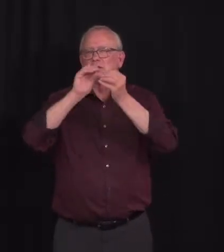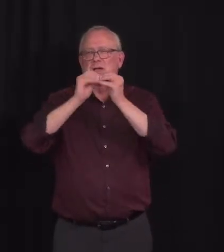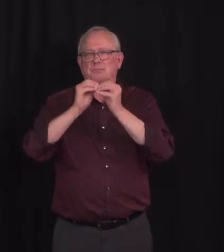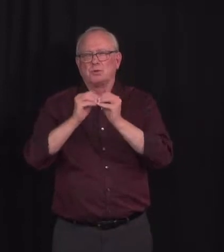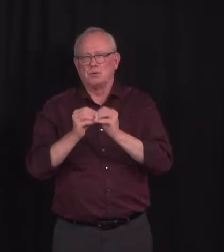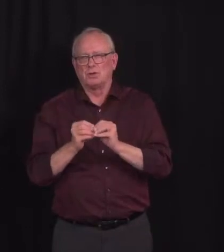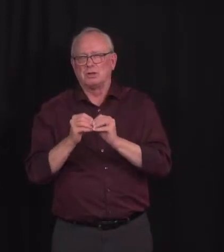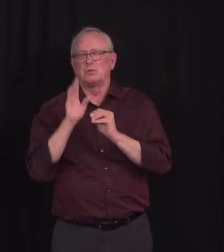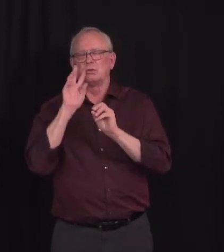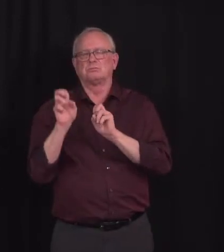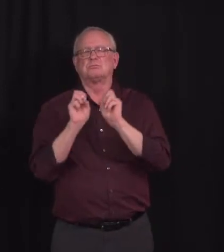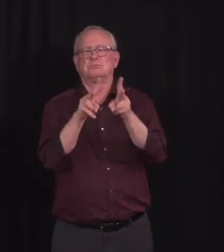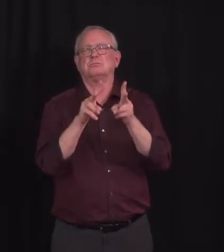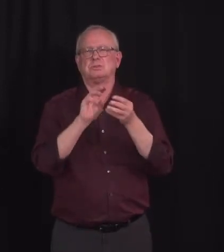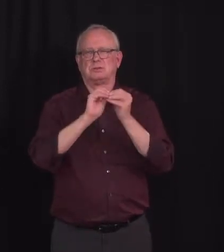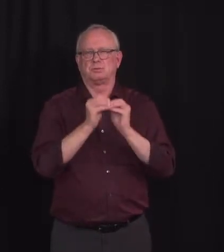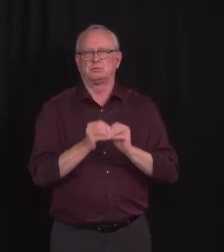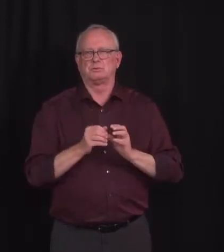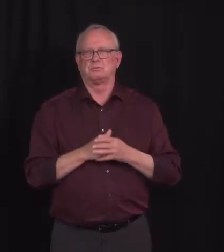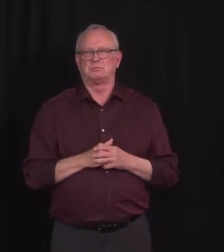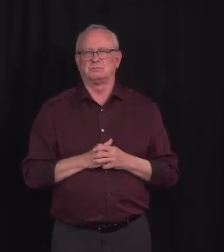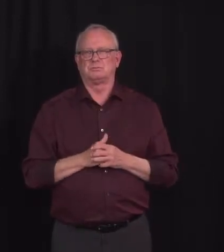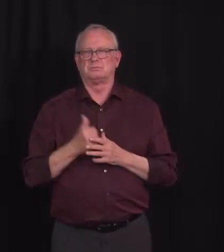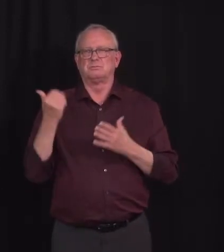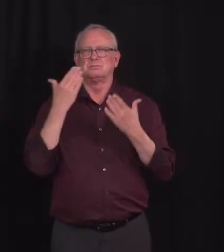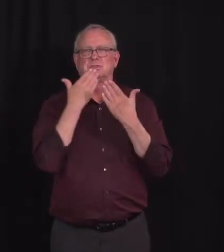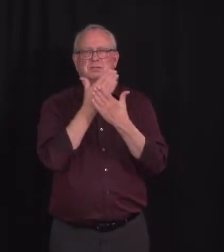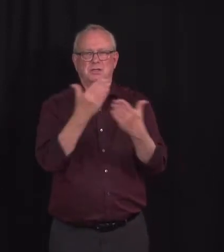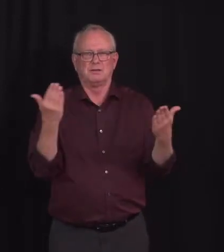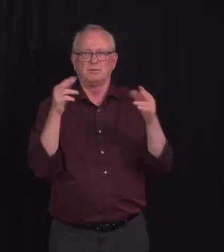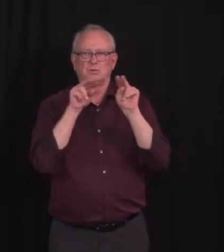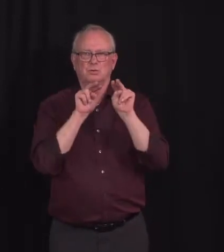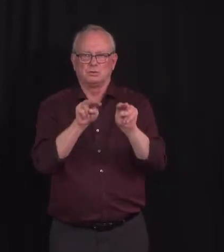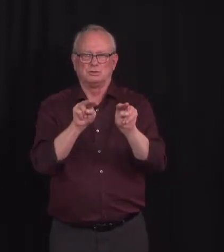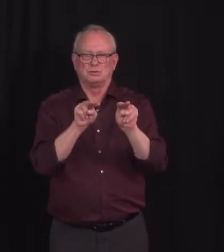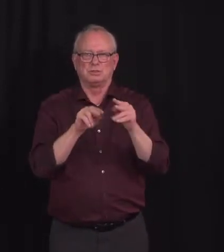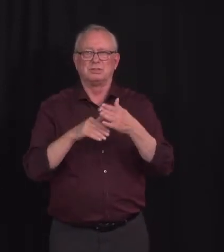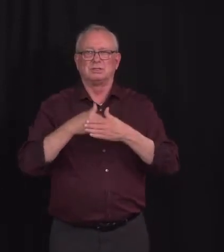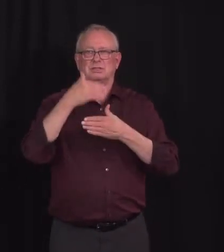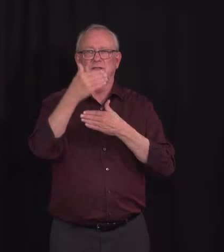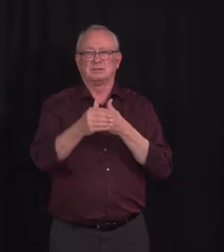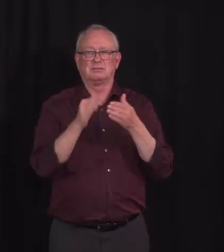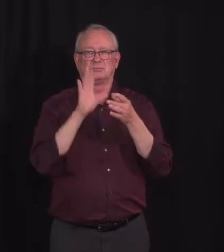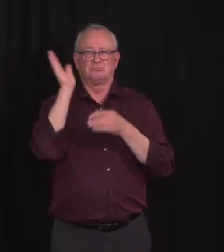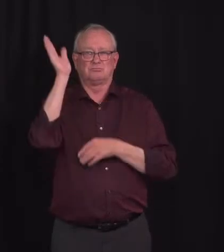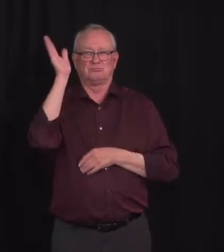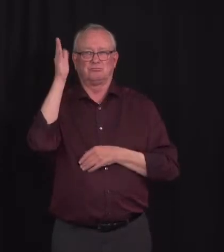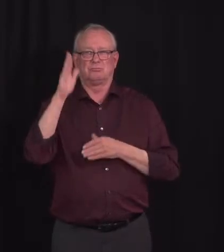for joining us. Dr. Hinshaw will provide another live update early next week. Have a safe evening.